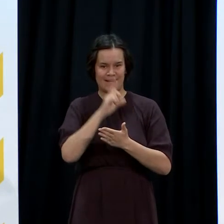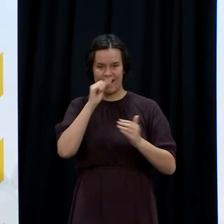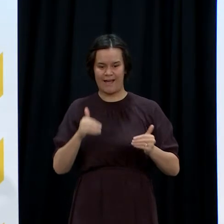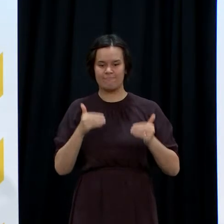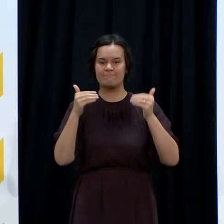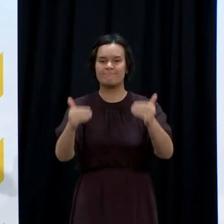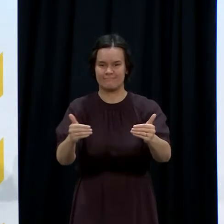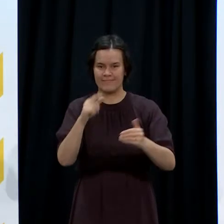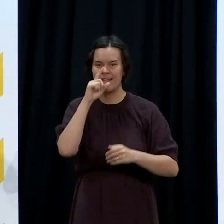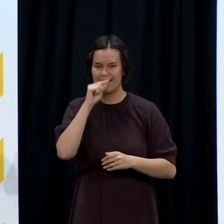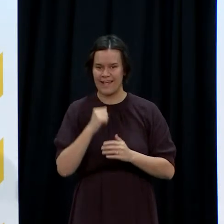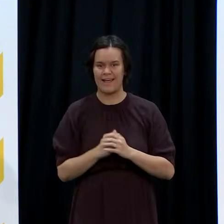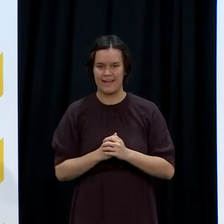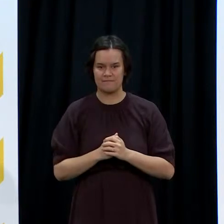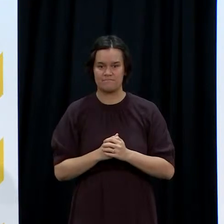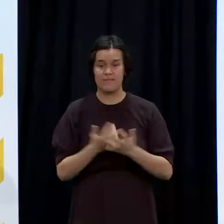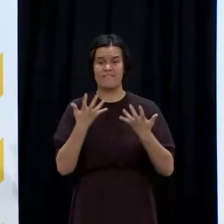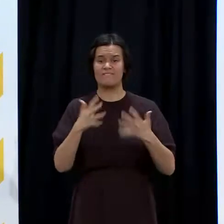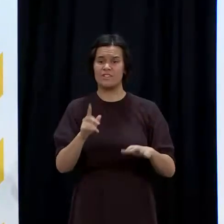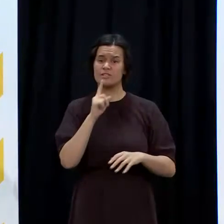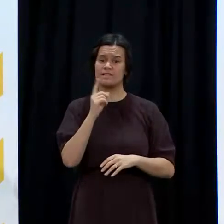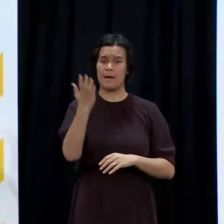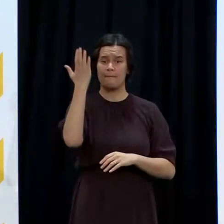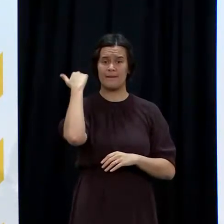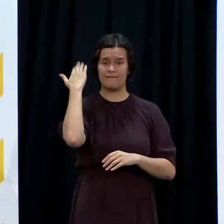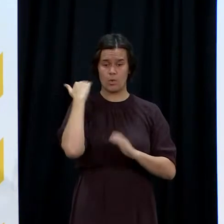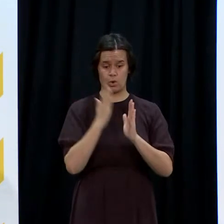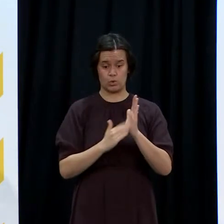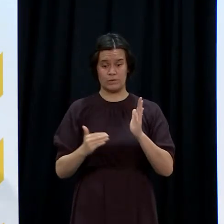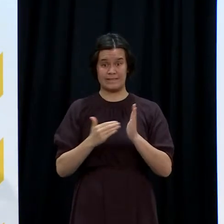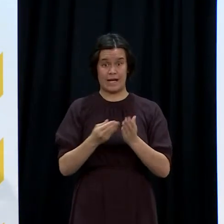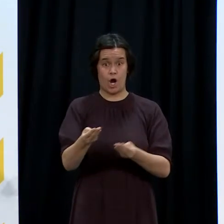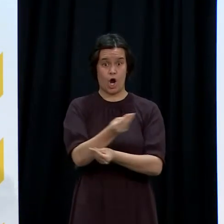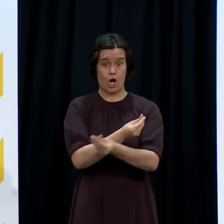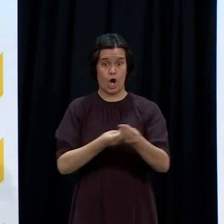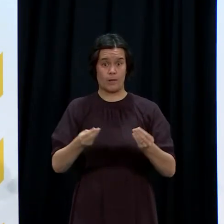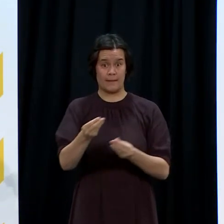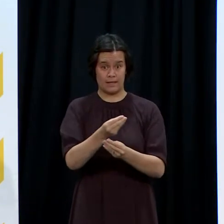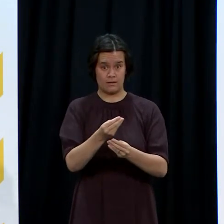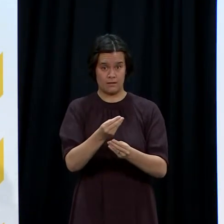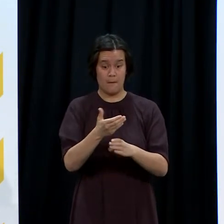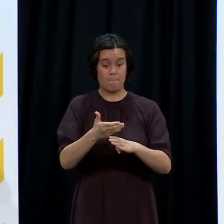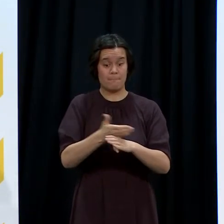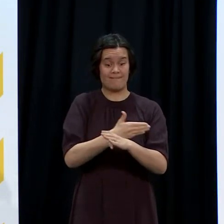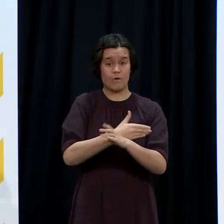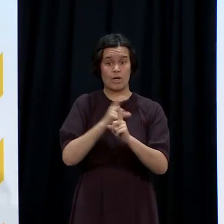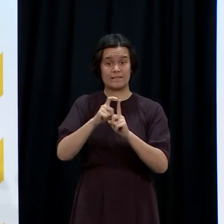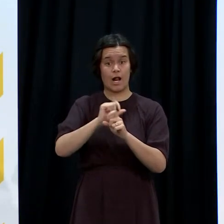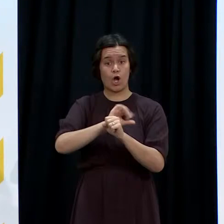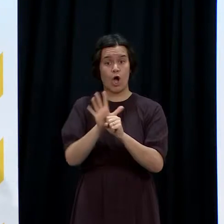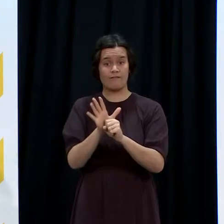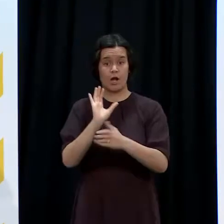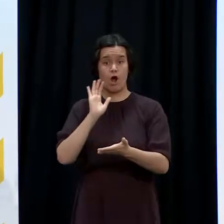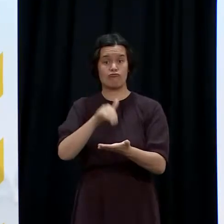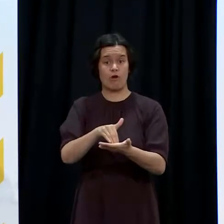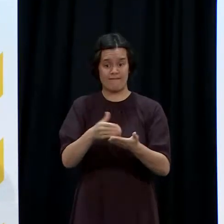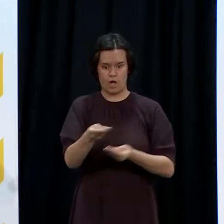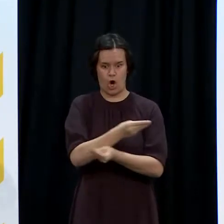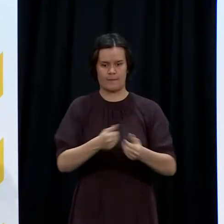ahead. As you've heard me say before, the New Zealand economy was going strong as we went into this latest outbreak of